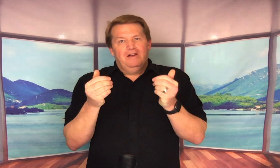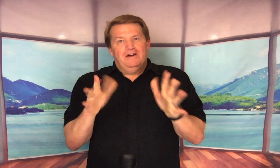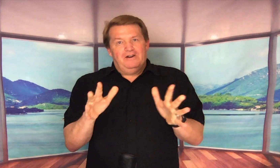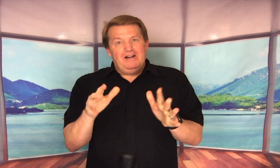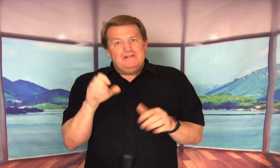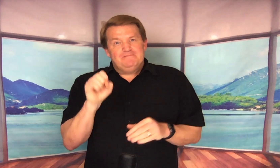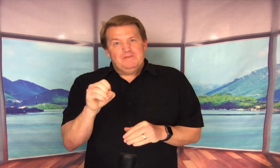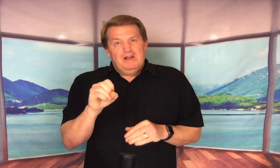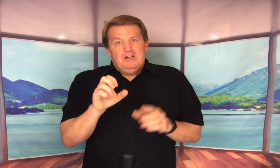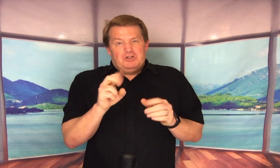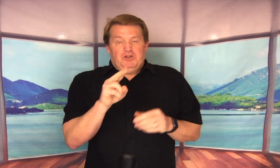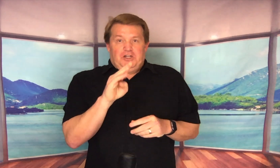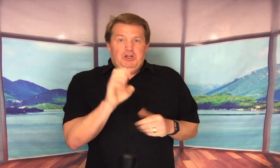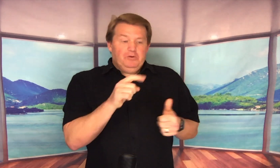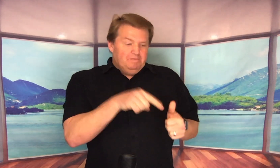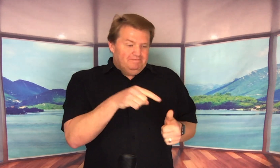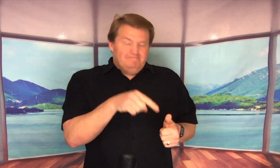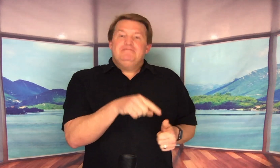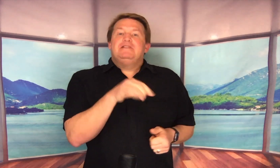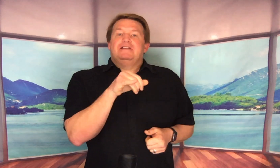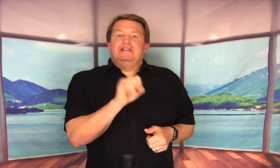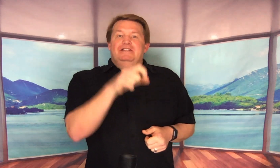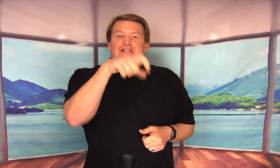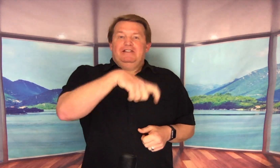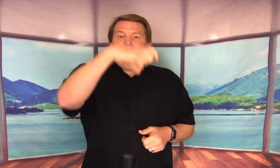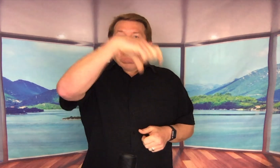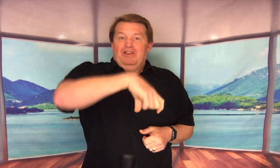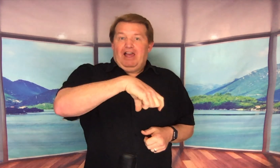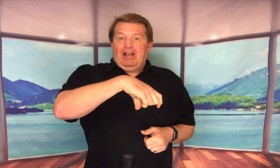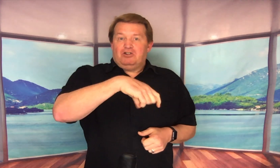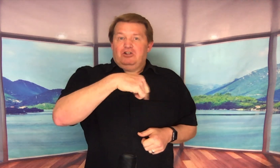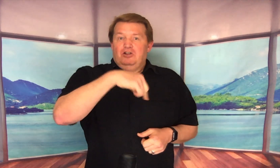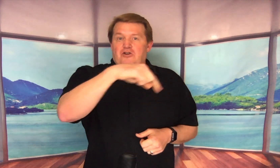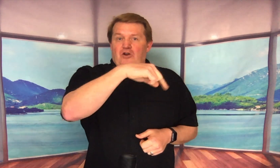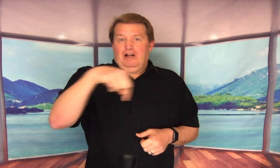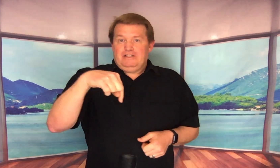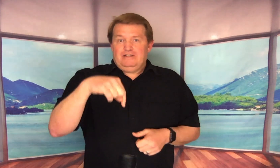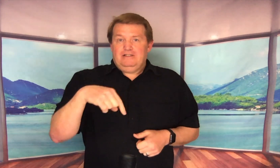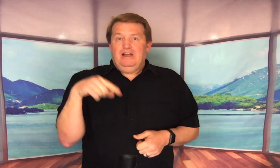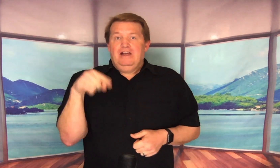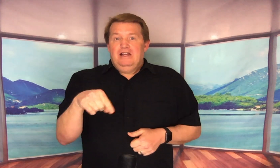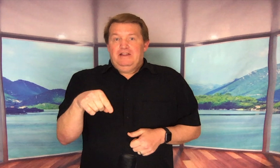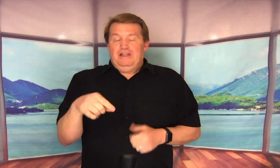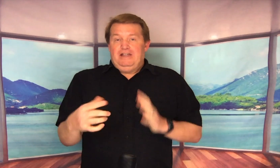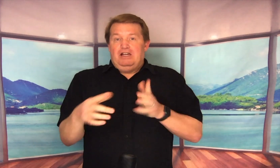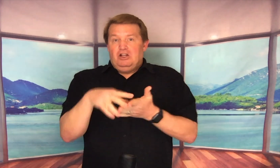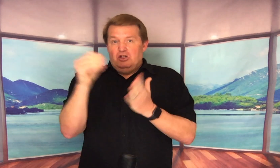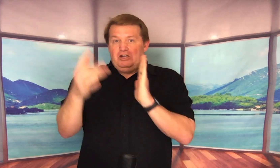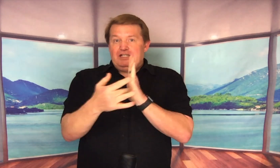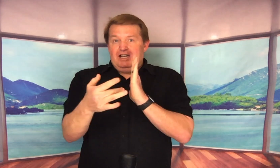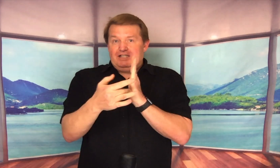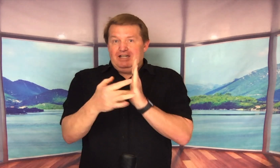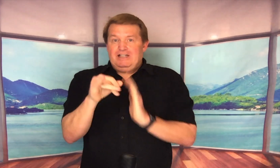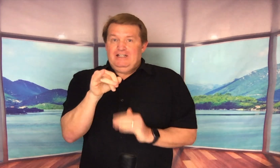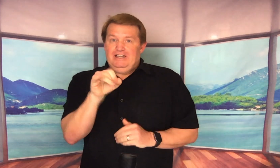All right, so the cube is the anchored cross. The learning technique